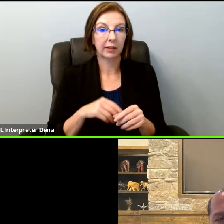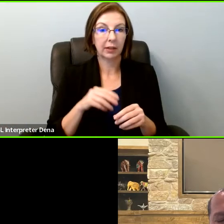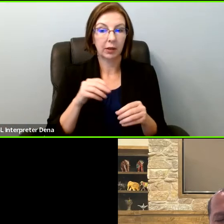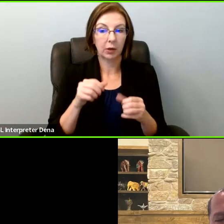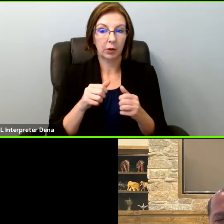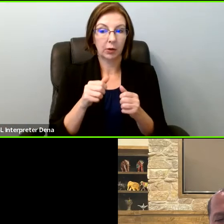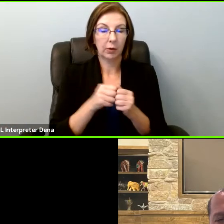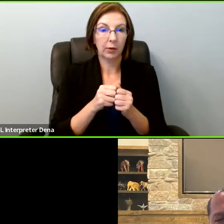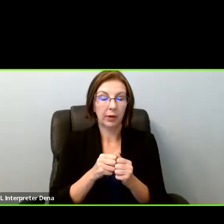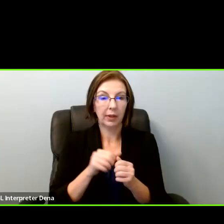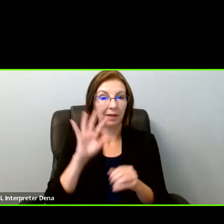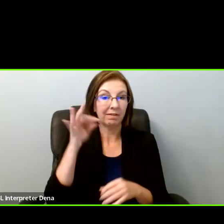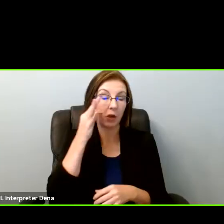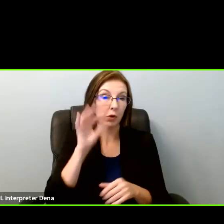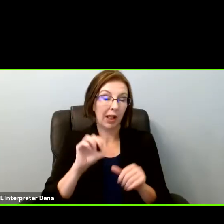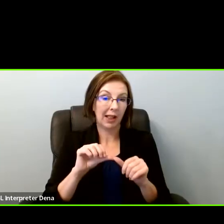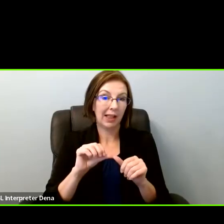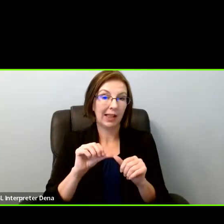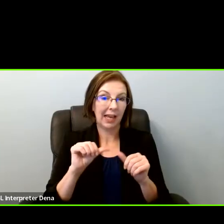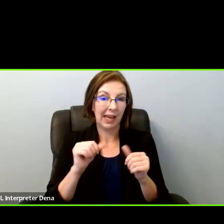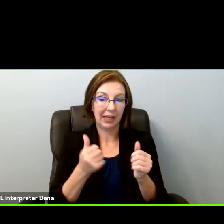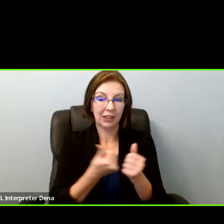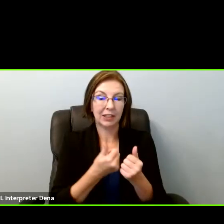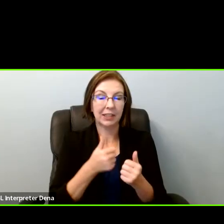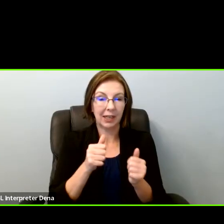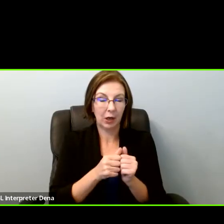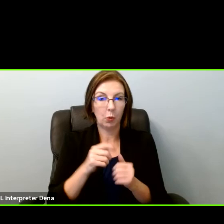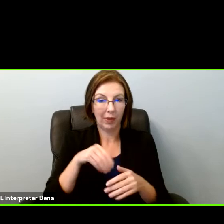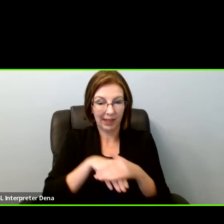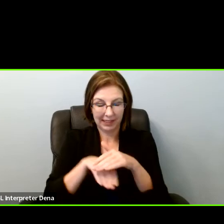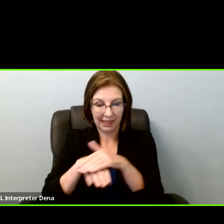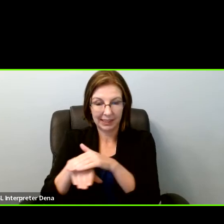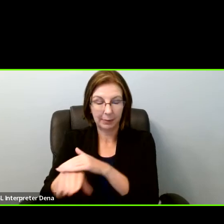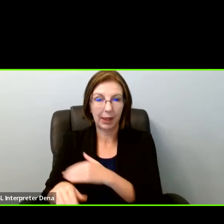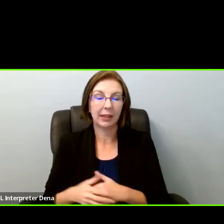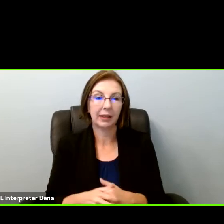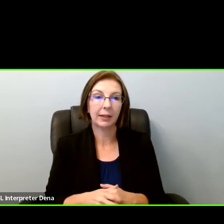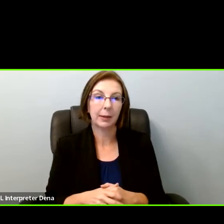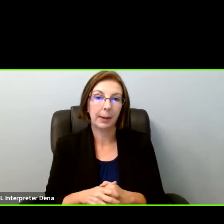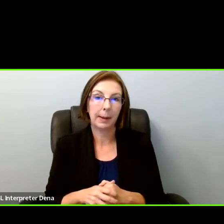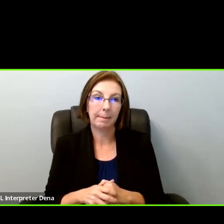federal agencies when it comes to accessibility.